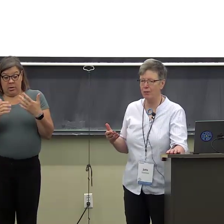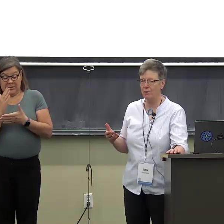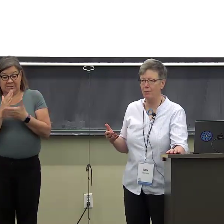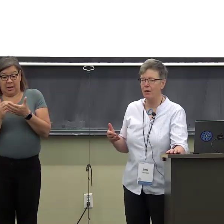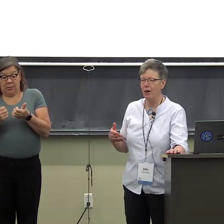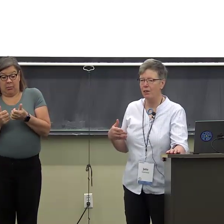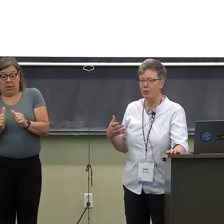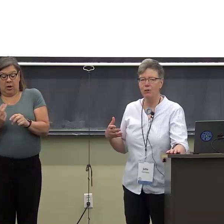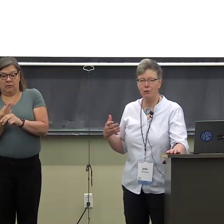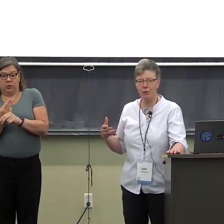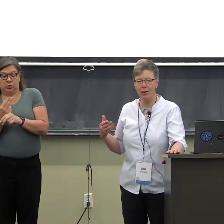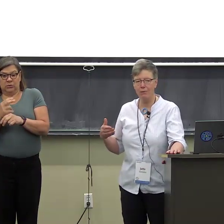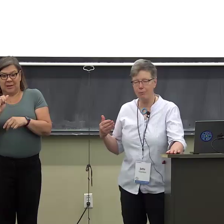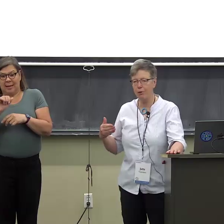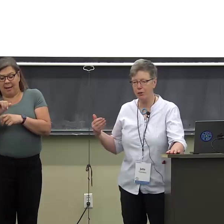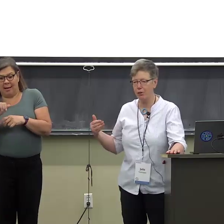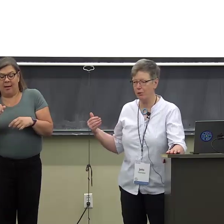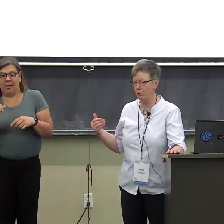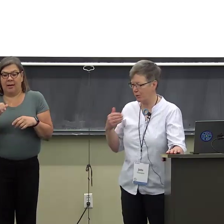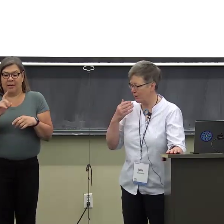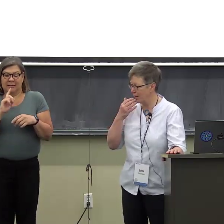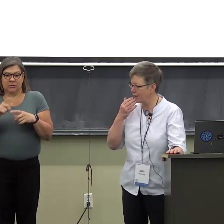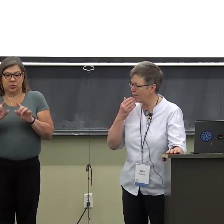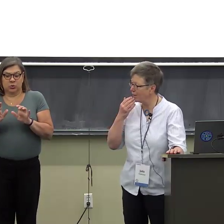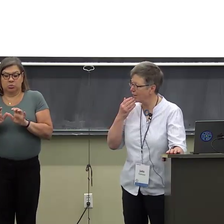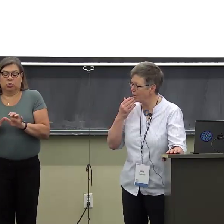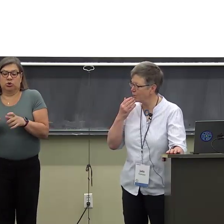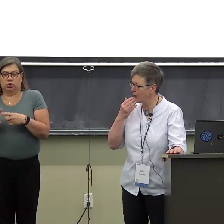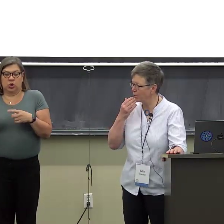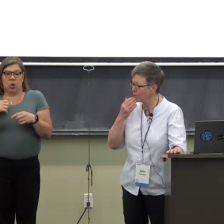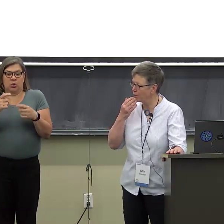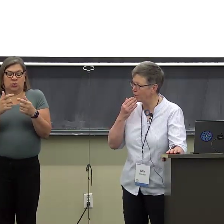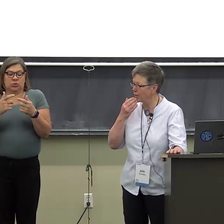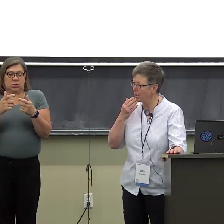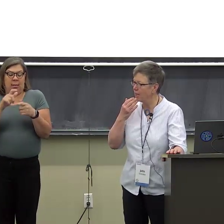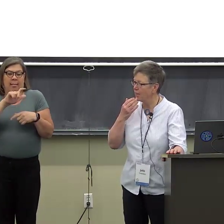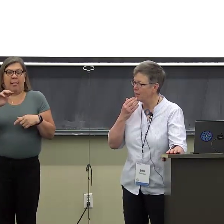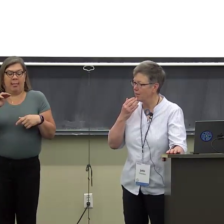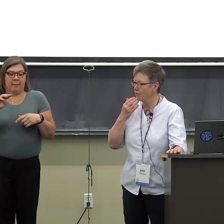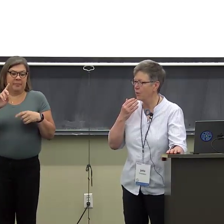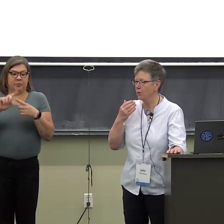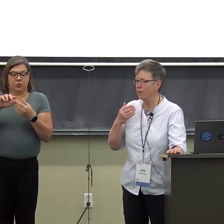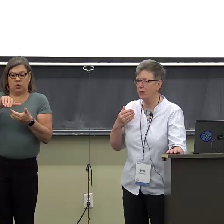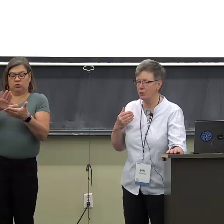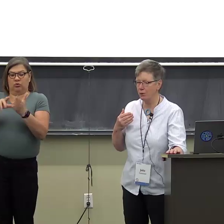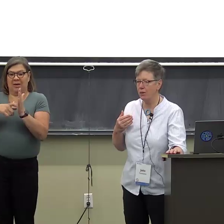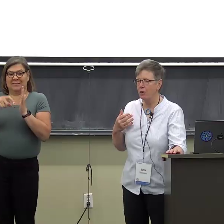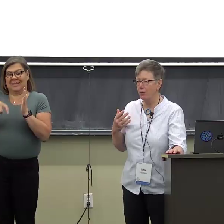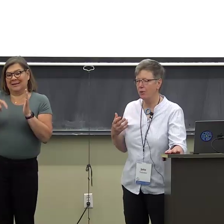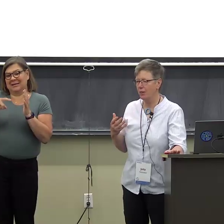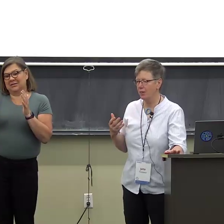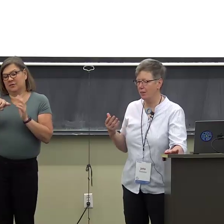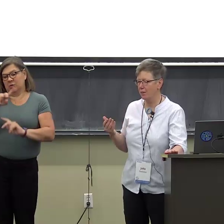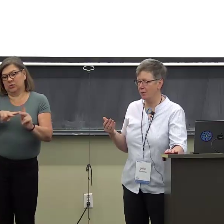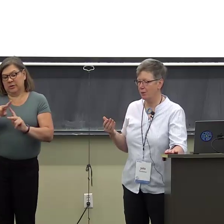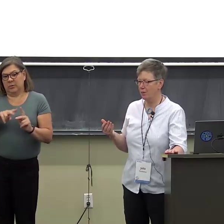models with them are to try to push those large language models to address the needs of those individuals.